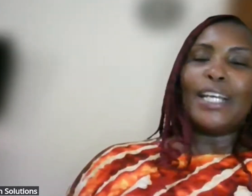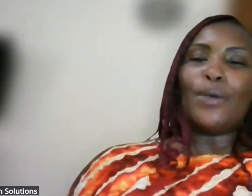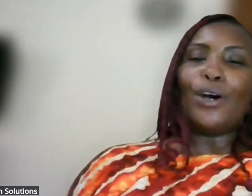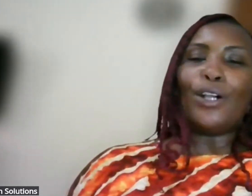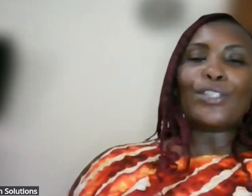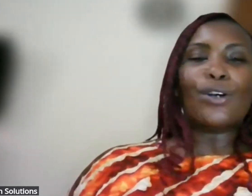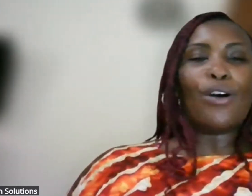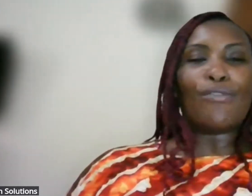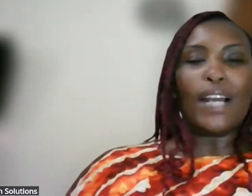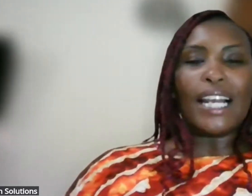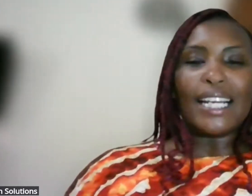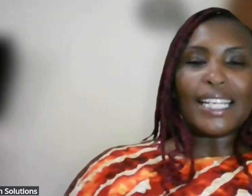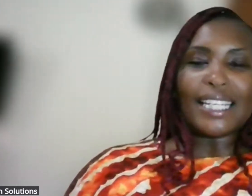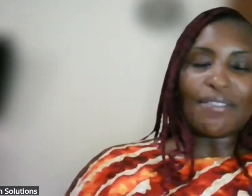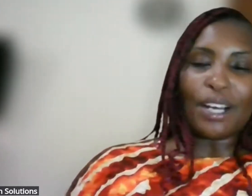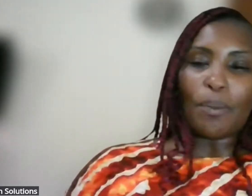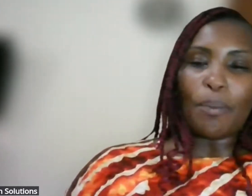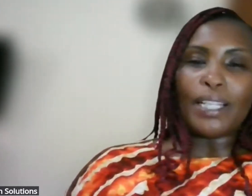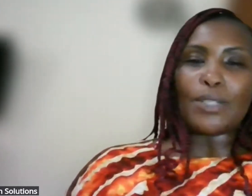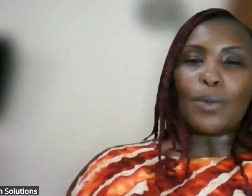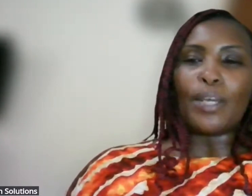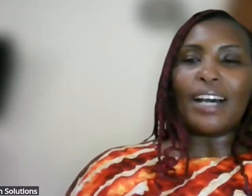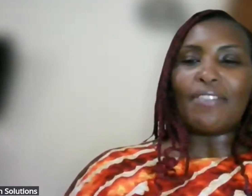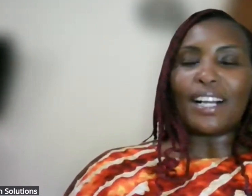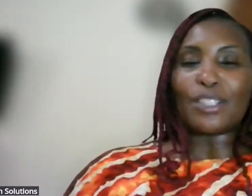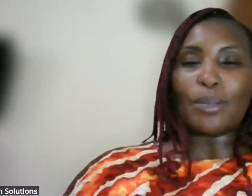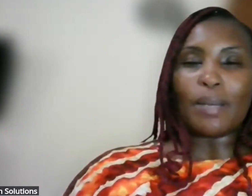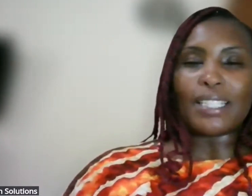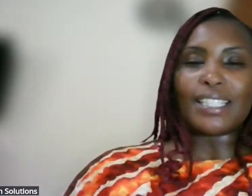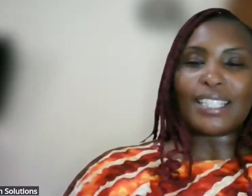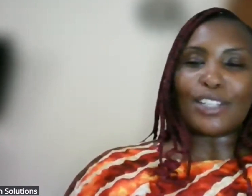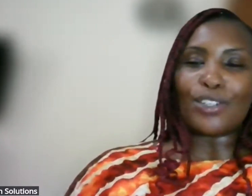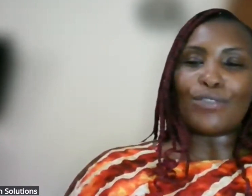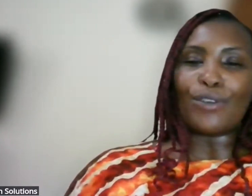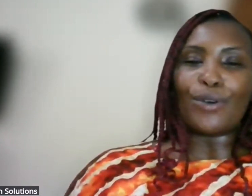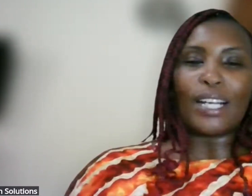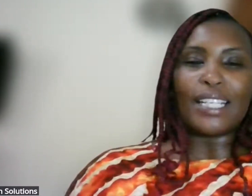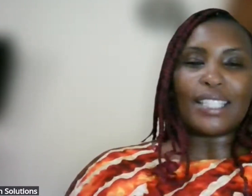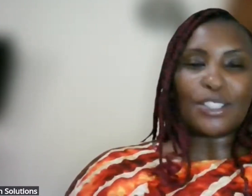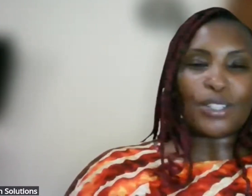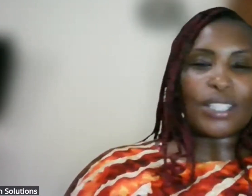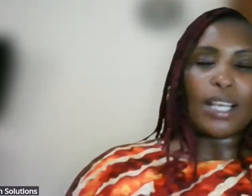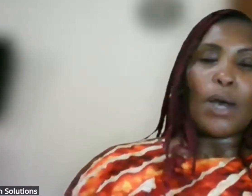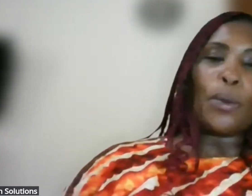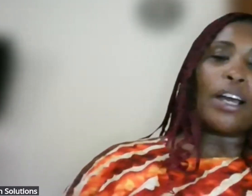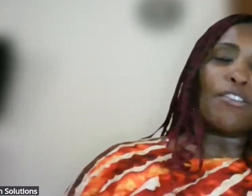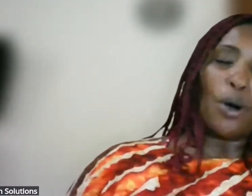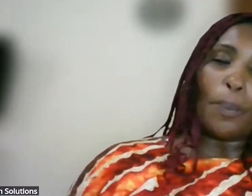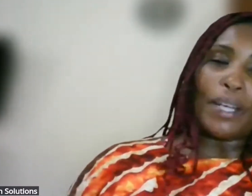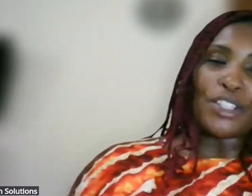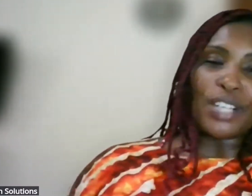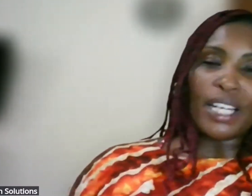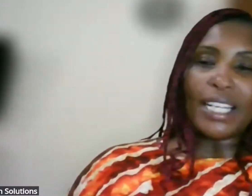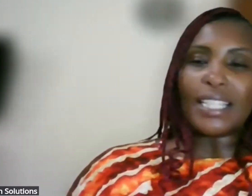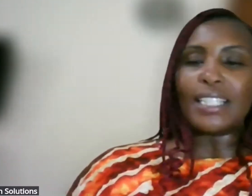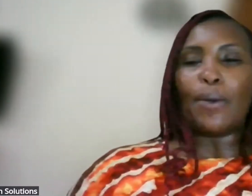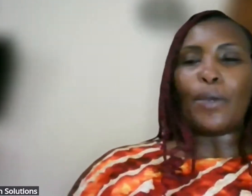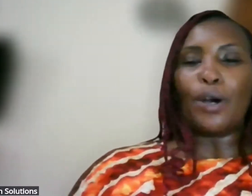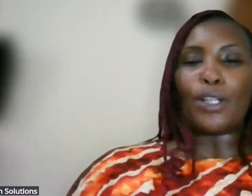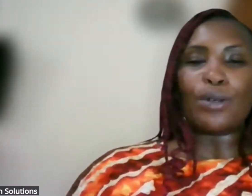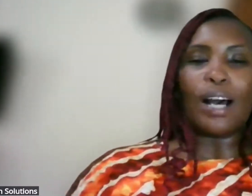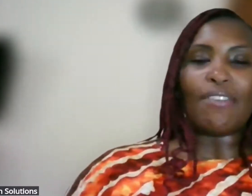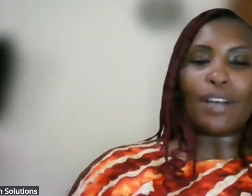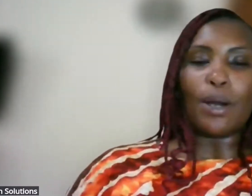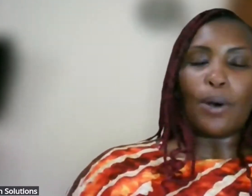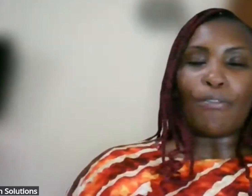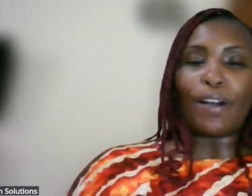And then we also offer learning and development. We have customized sessions for your organizations. We have open trainings. We